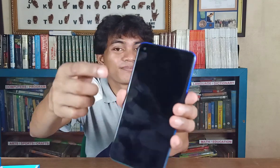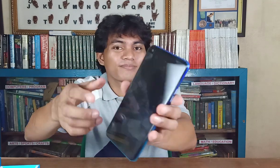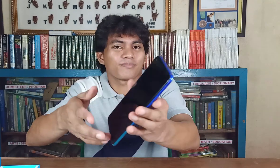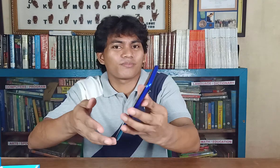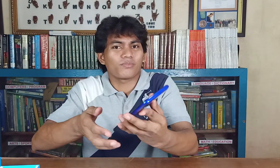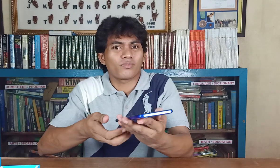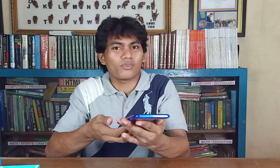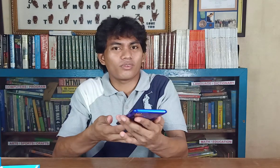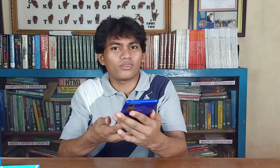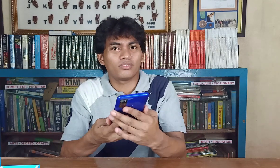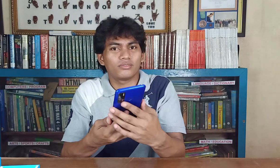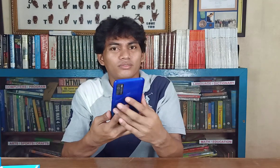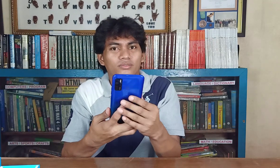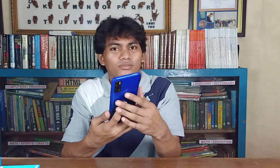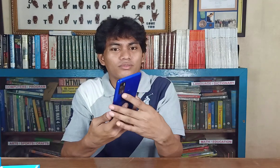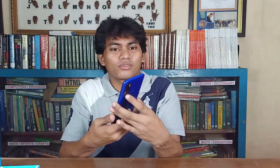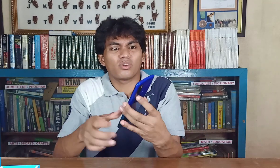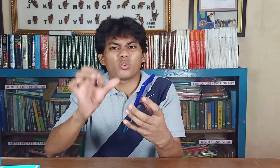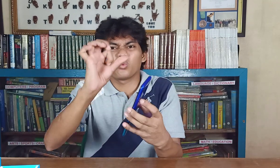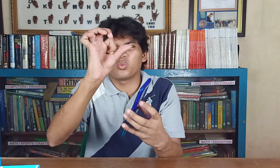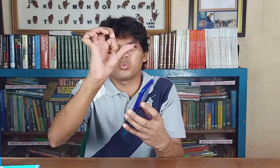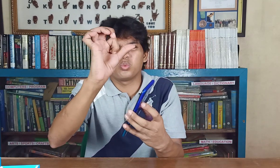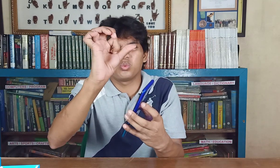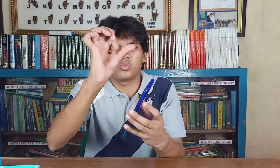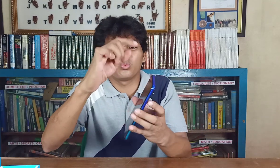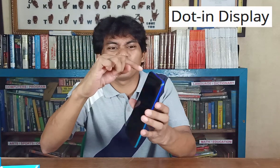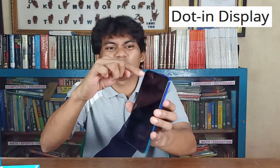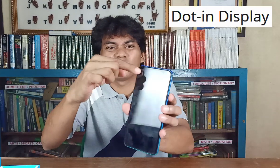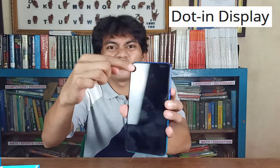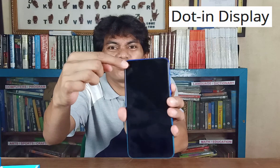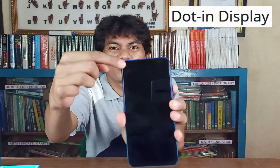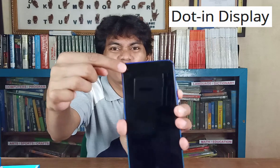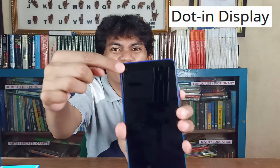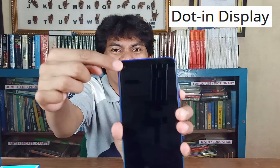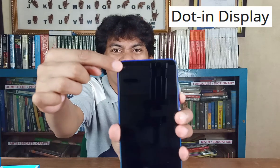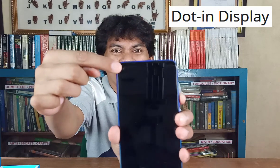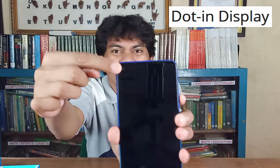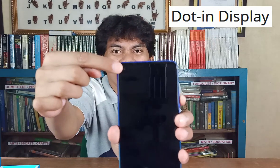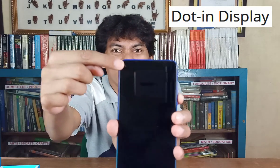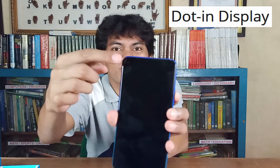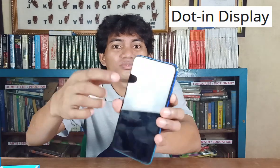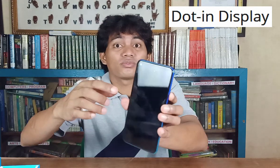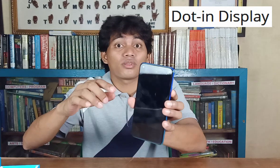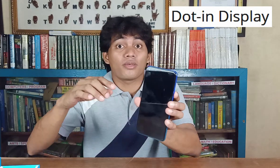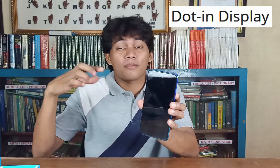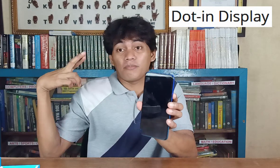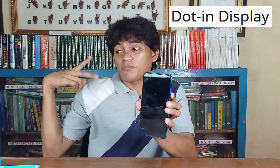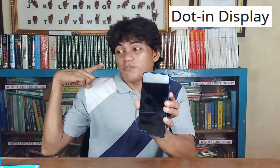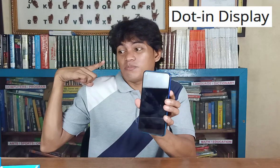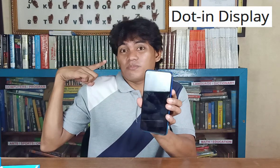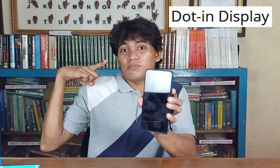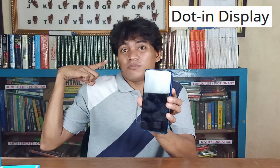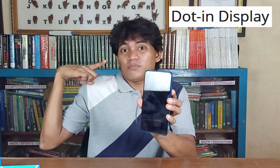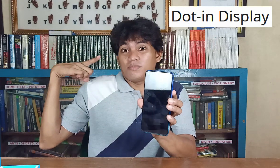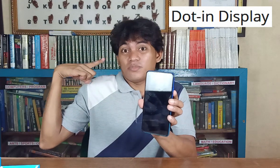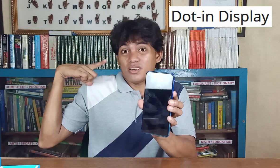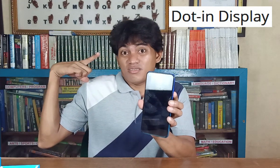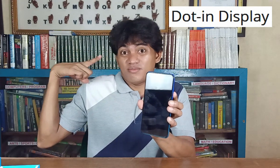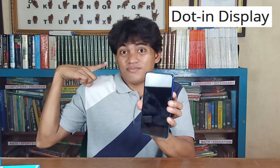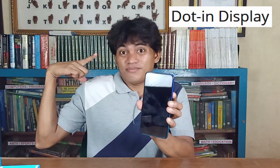display located on the left side of the screen. It's a new style of camera position. It's on the left